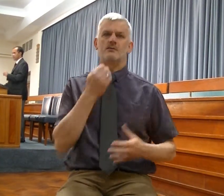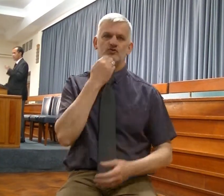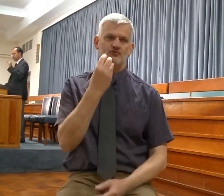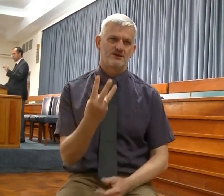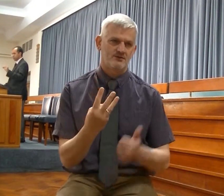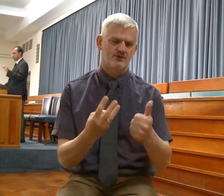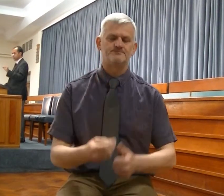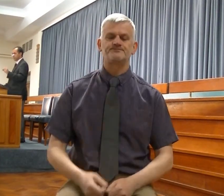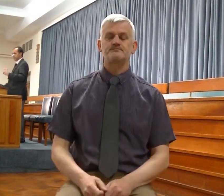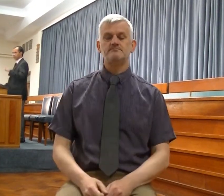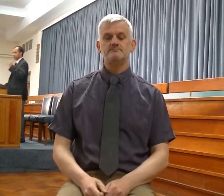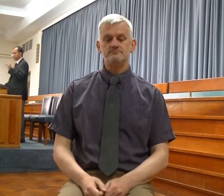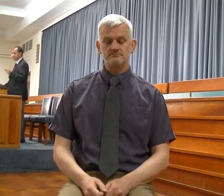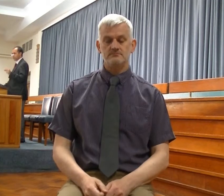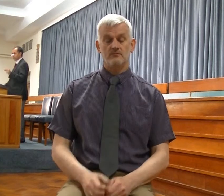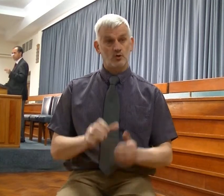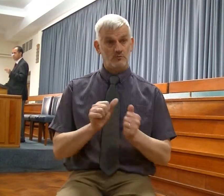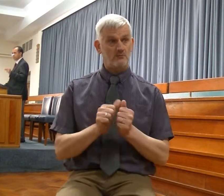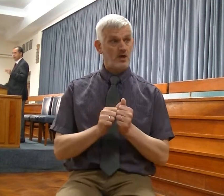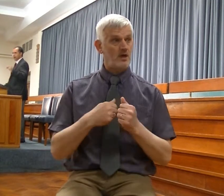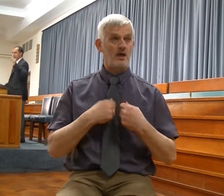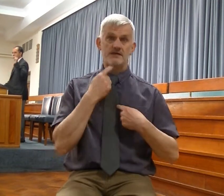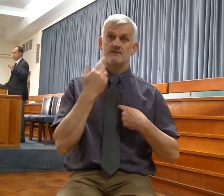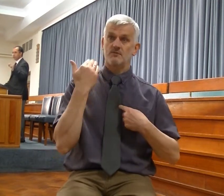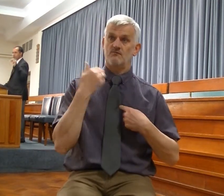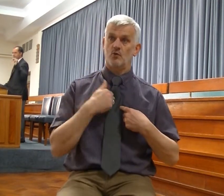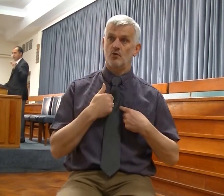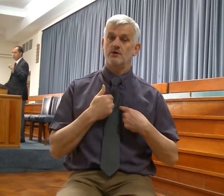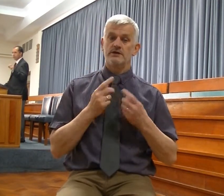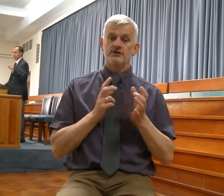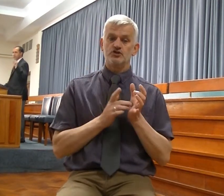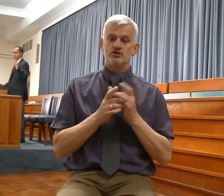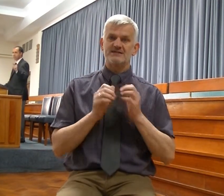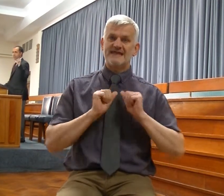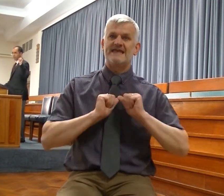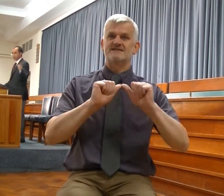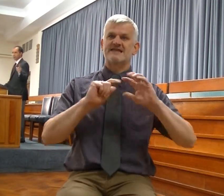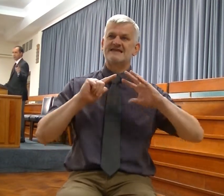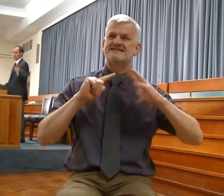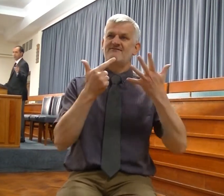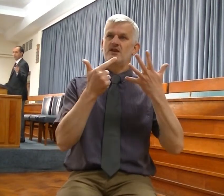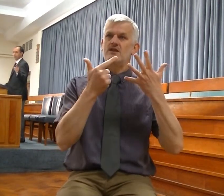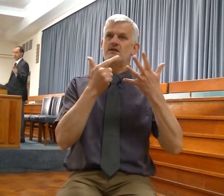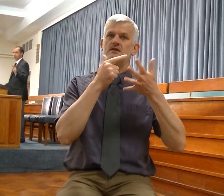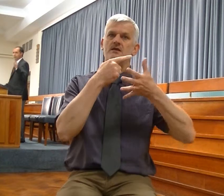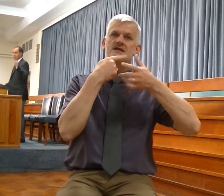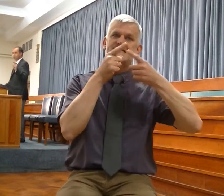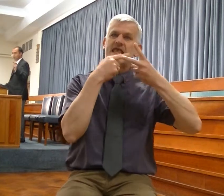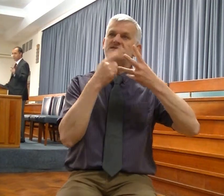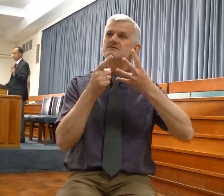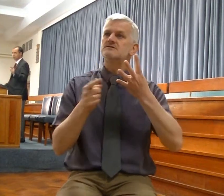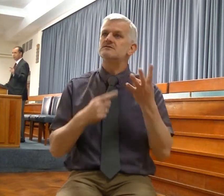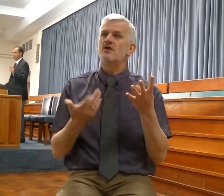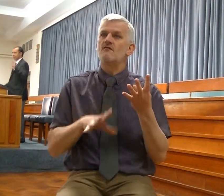sayings of Christ on the cross and from the cross are all found in Psalm 22.